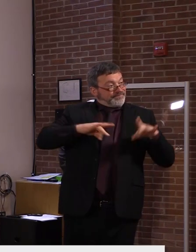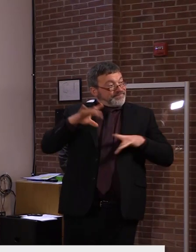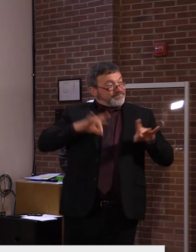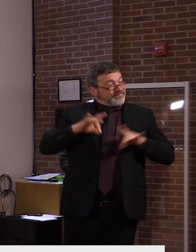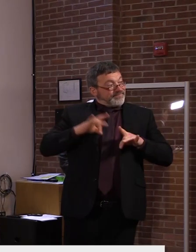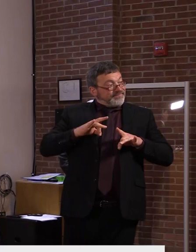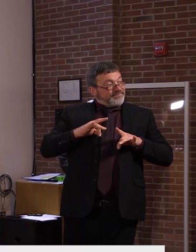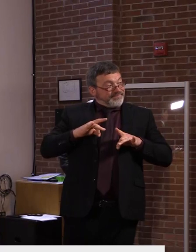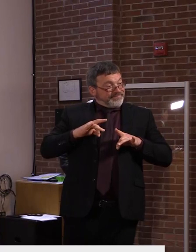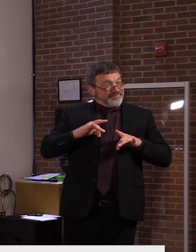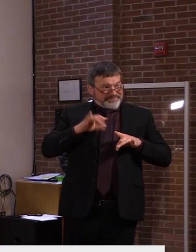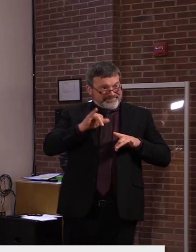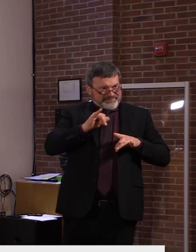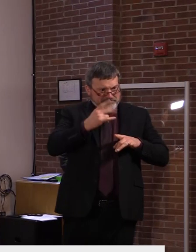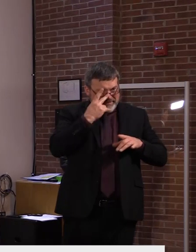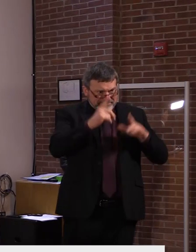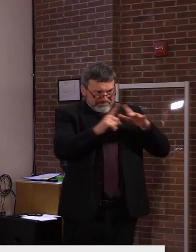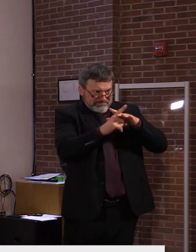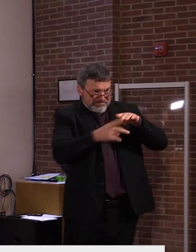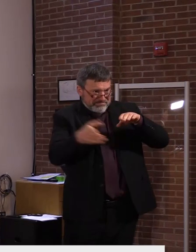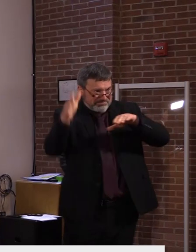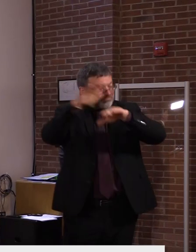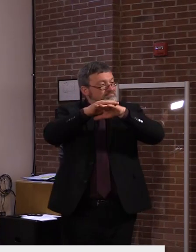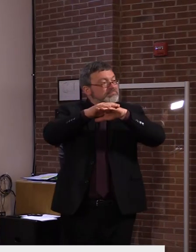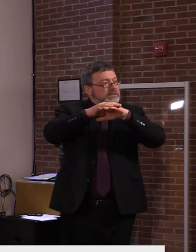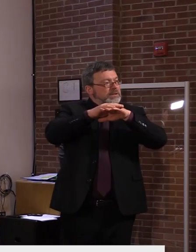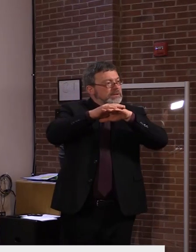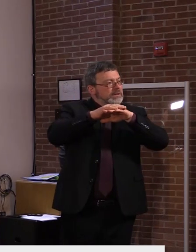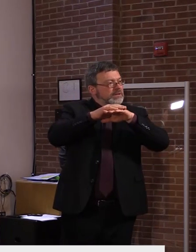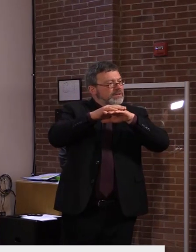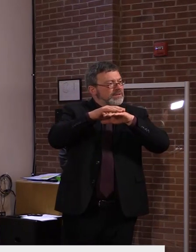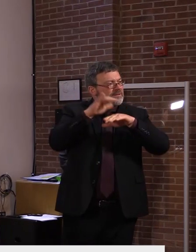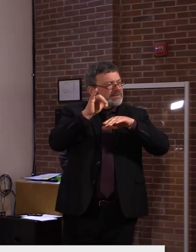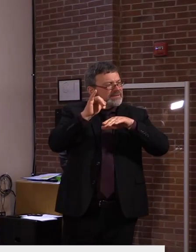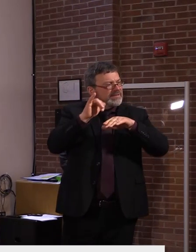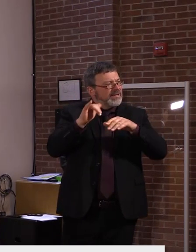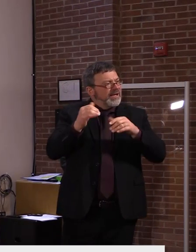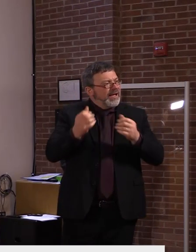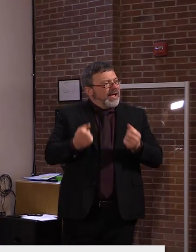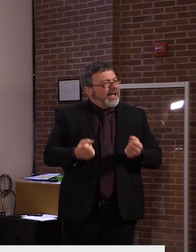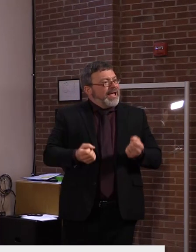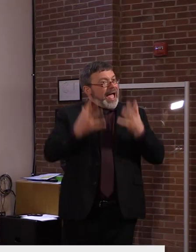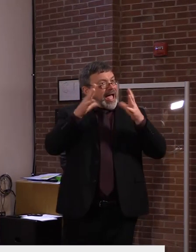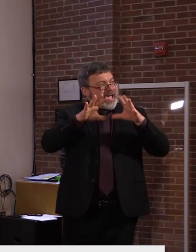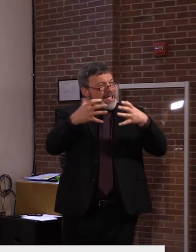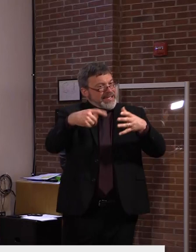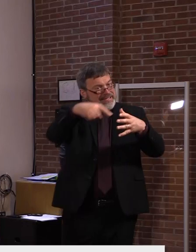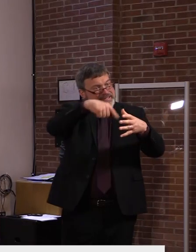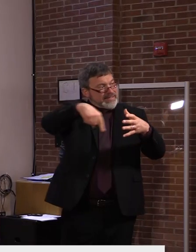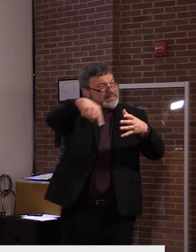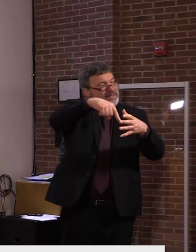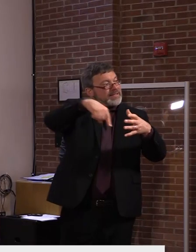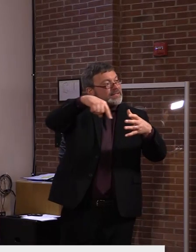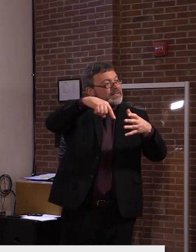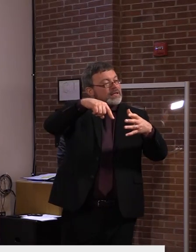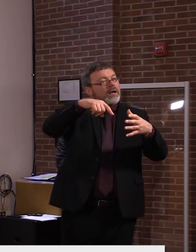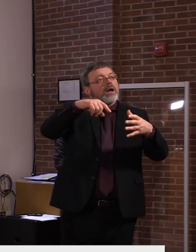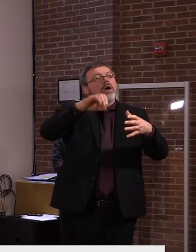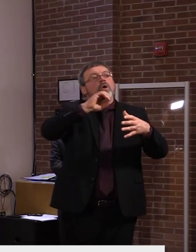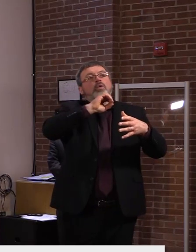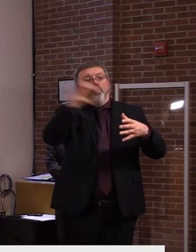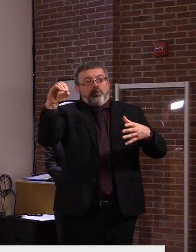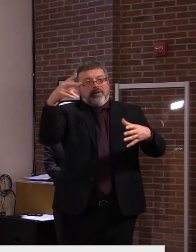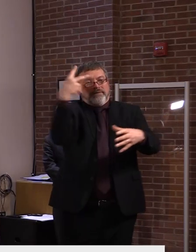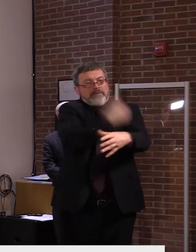tests? Is there any numbers, or what are the numbers as to how many of those people weren't vaccinated, did not get their